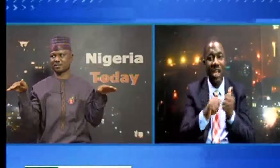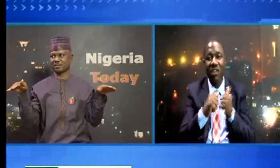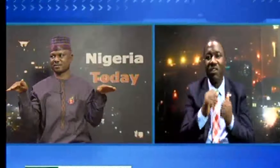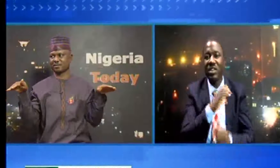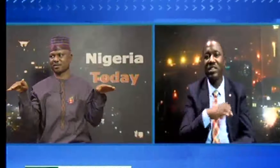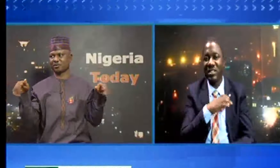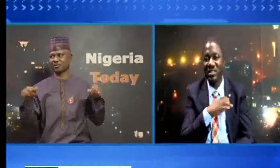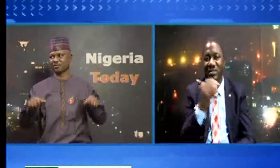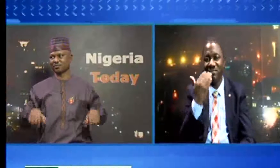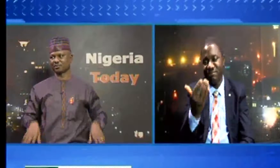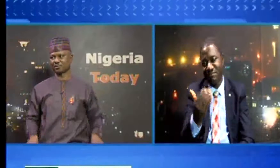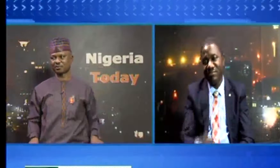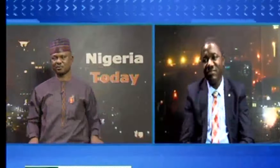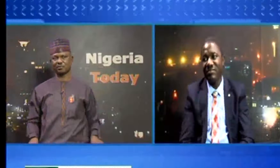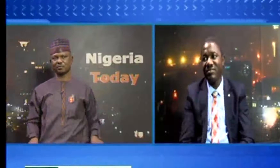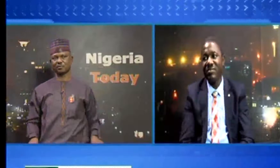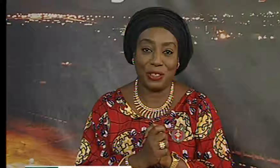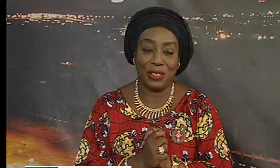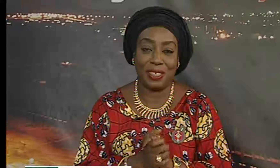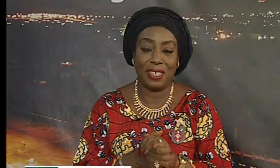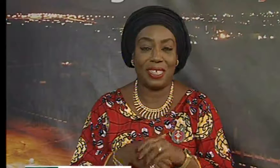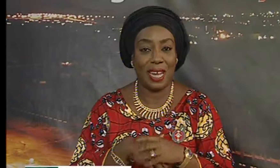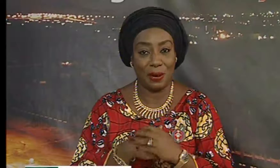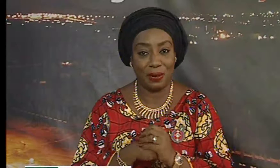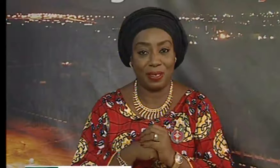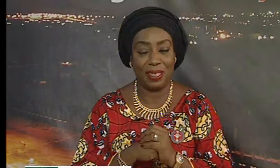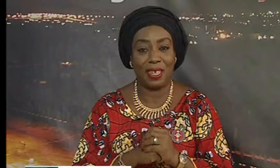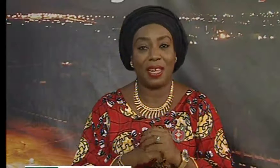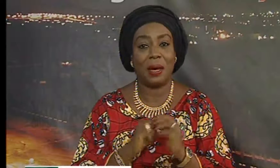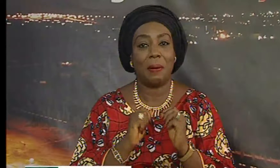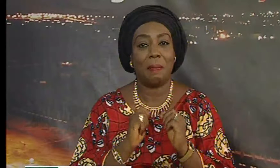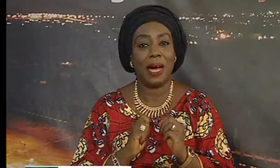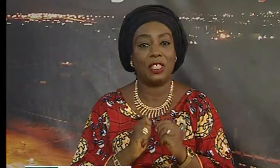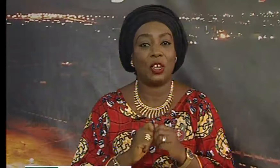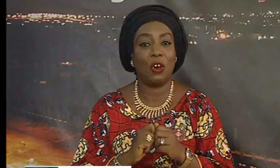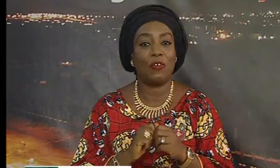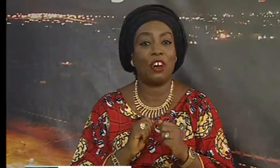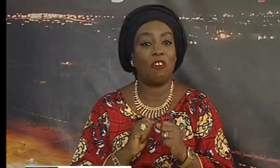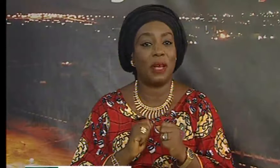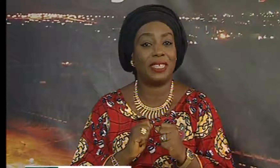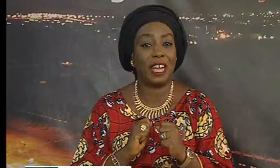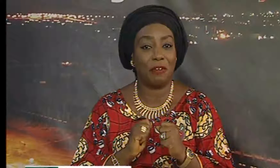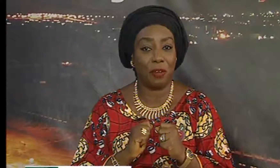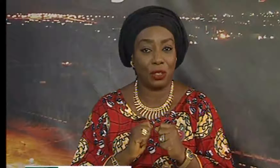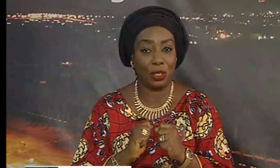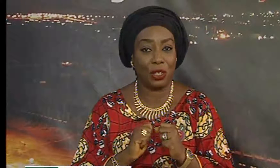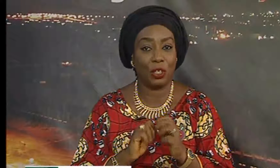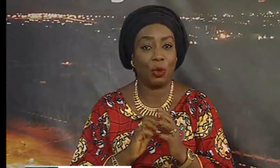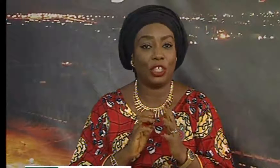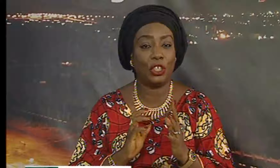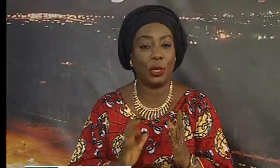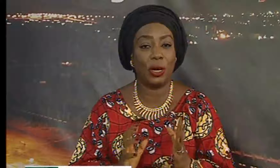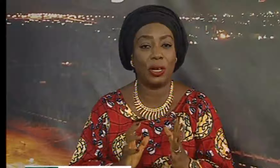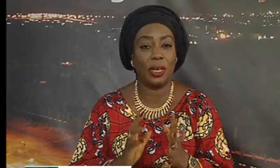citizen. Thank you. Thank you very much. Now, part of government's efforts